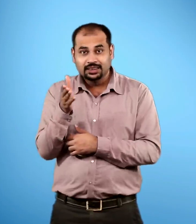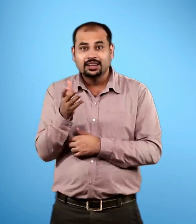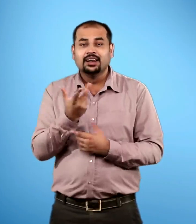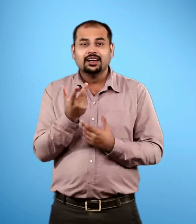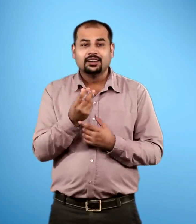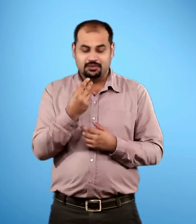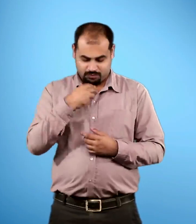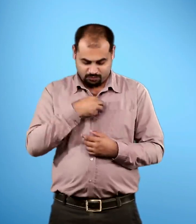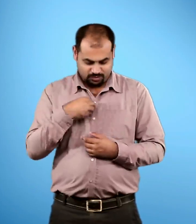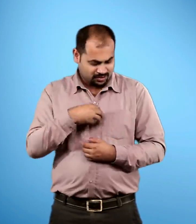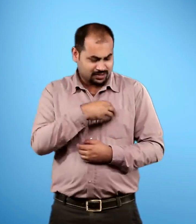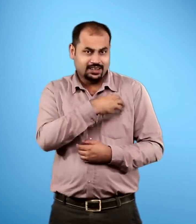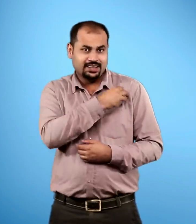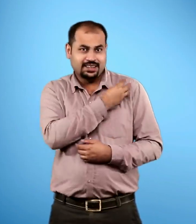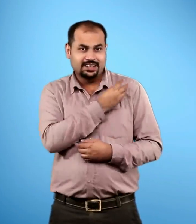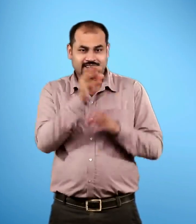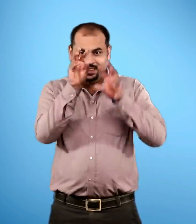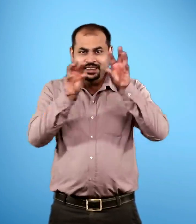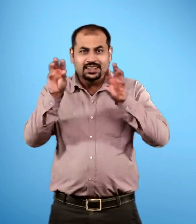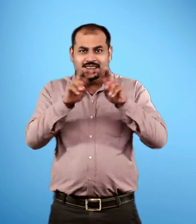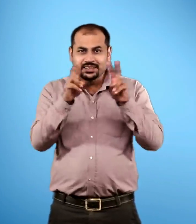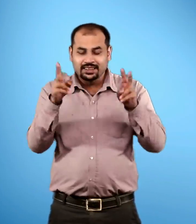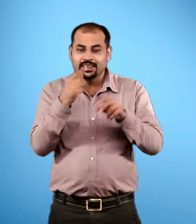children have seen how one motif is used